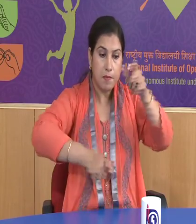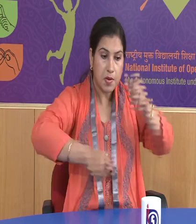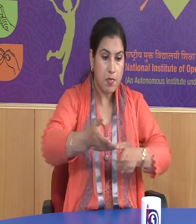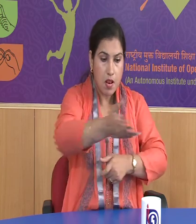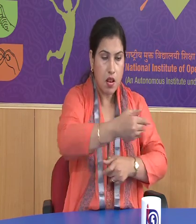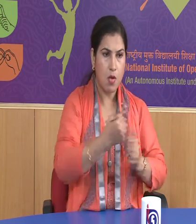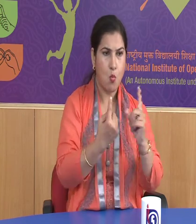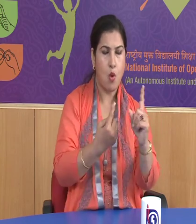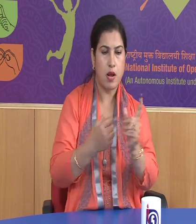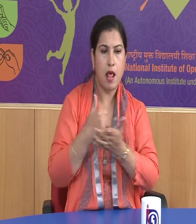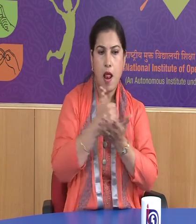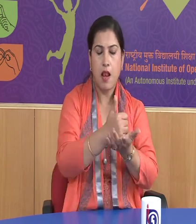person but all the people.